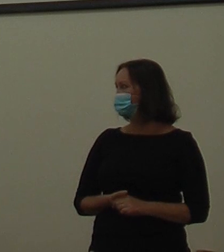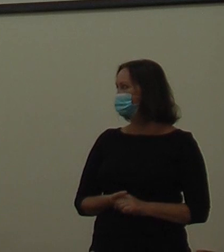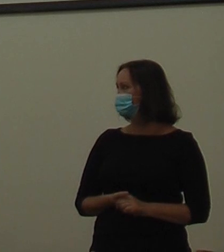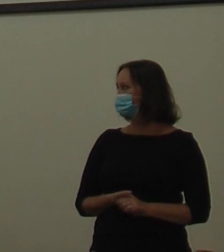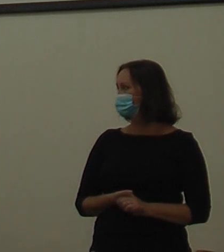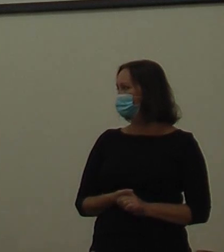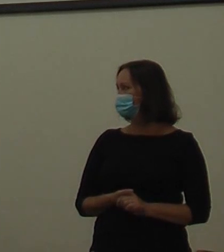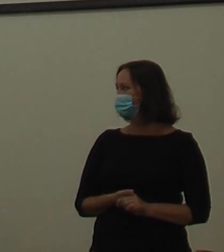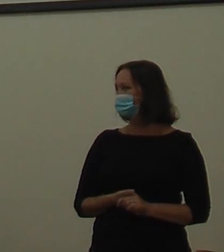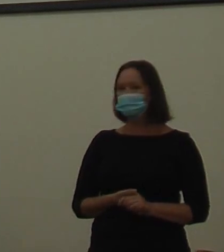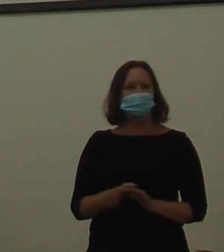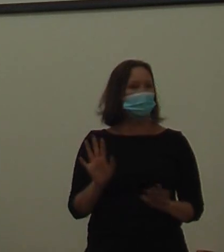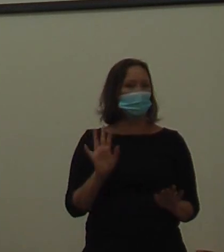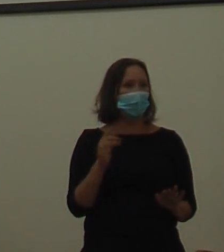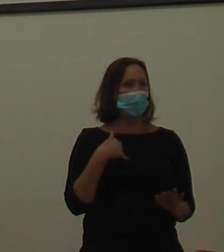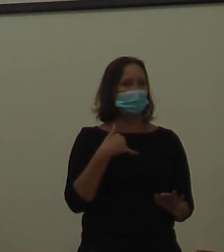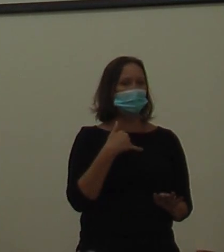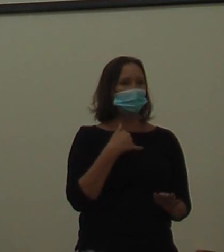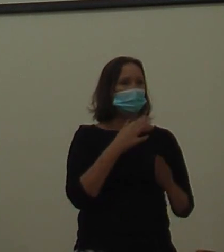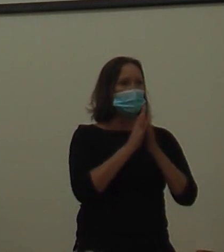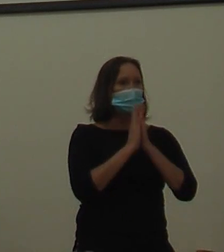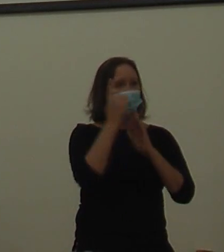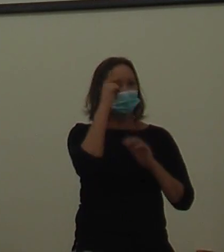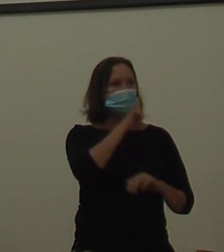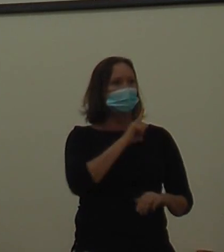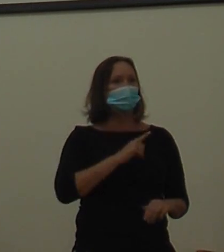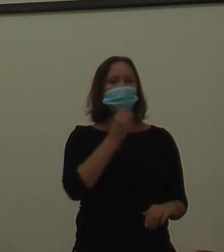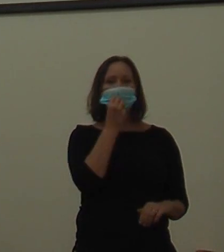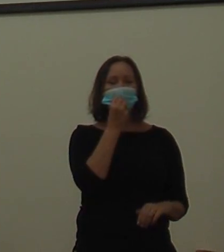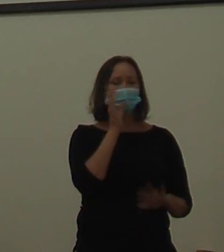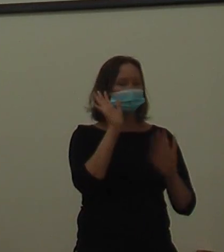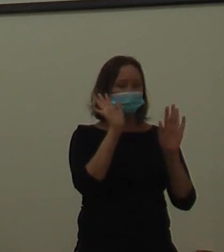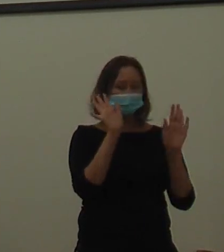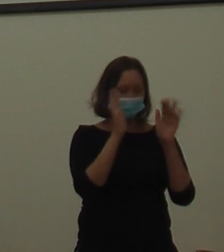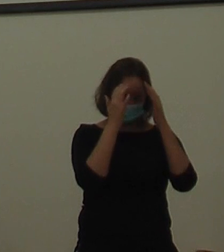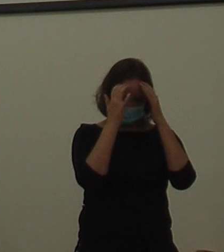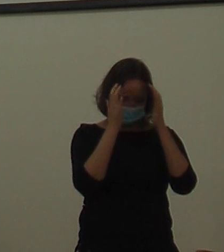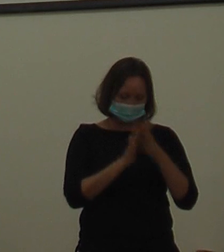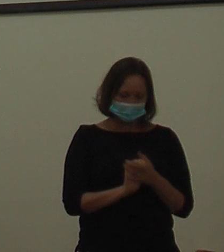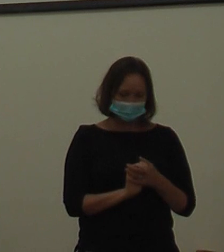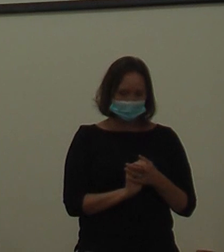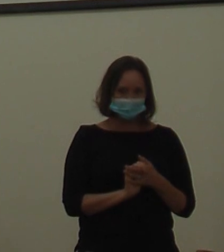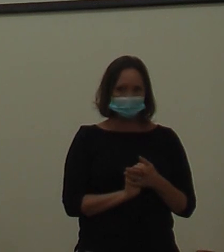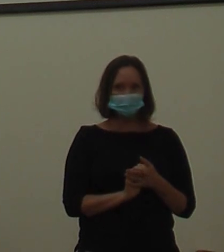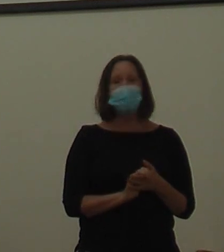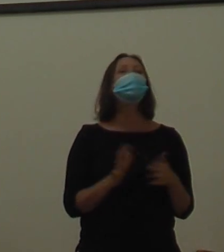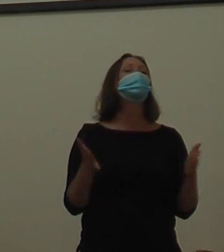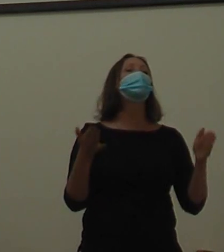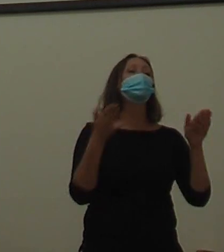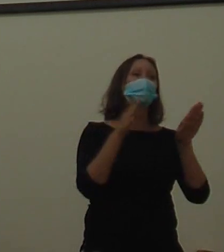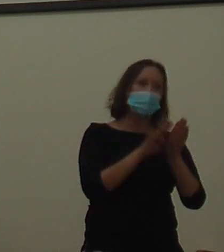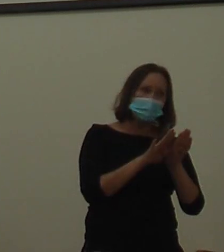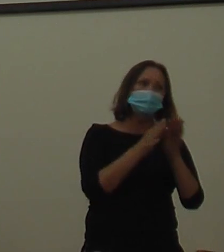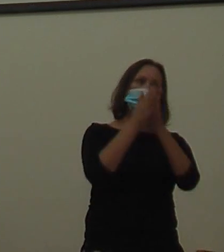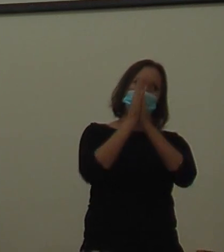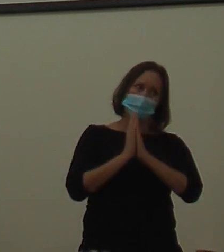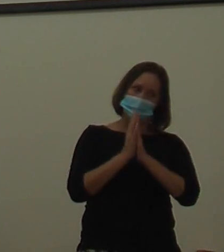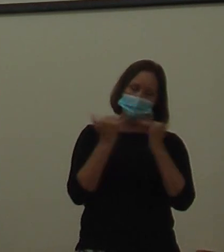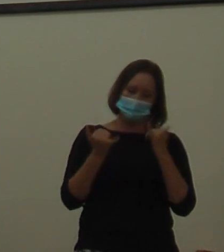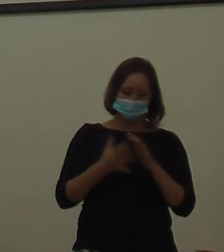I'm praying for the fruit of the vine. Bread. I'm thinking that. I'm sorry. Let's do our closing prayer at this time